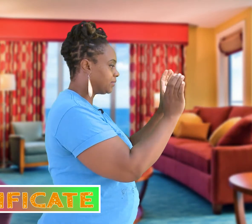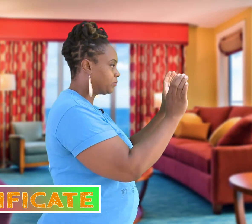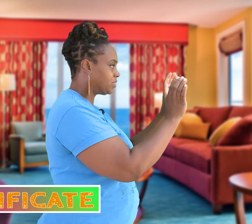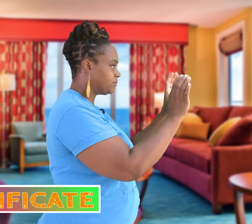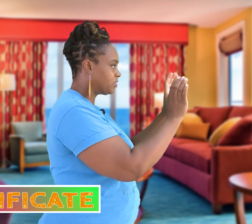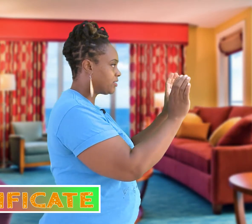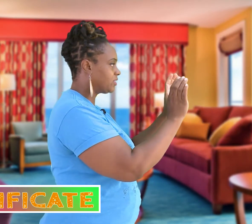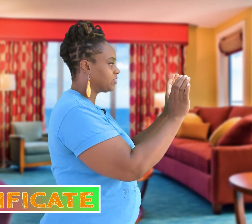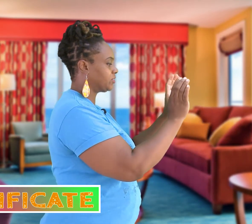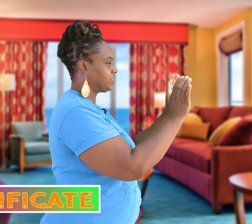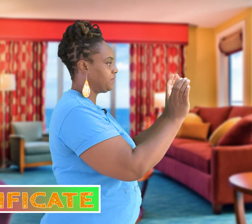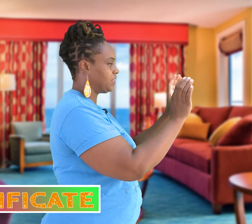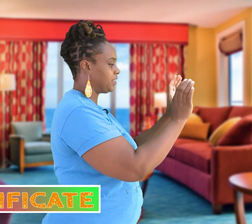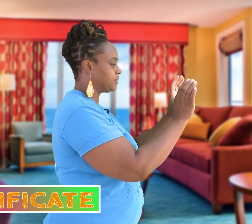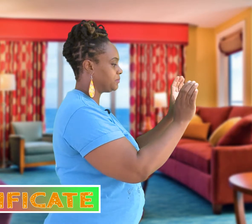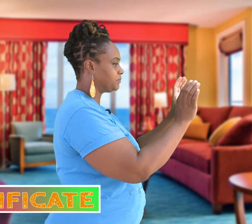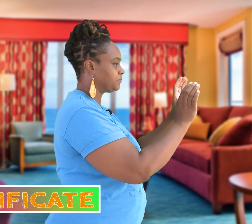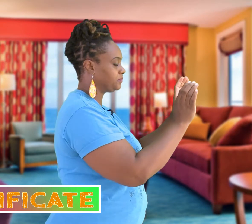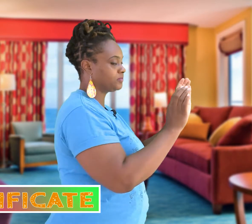put them together. Certificate.